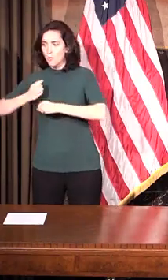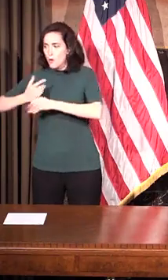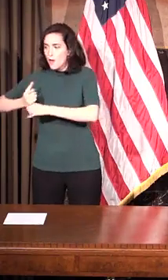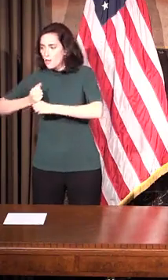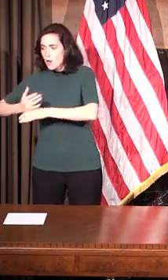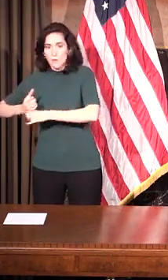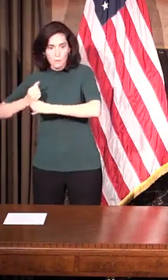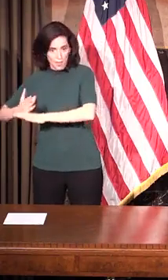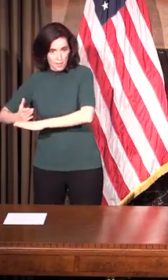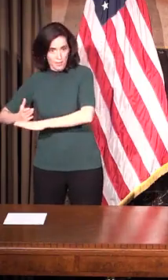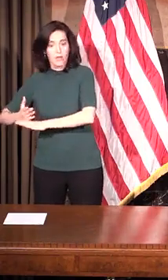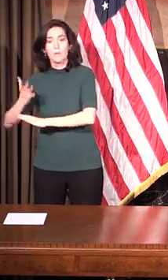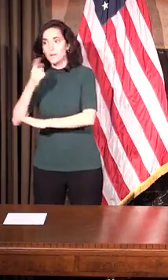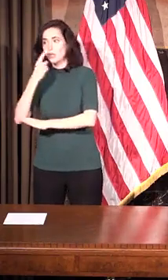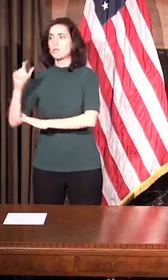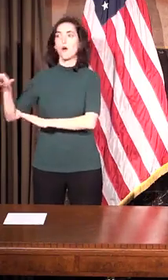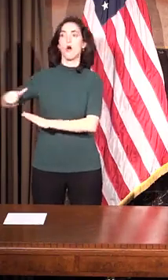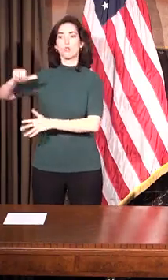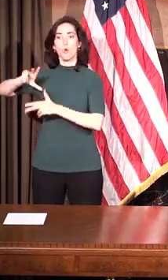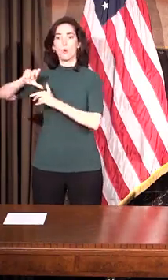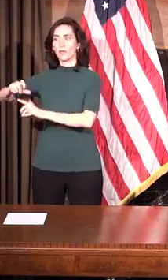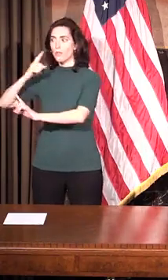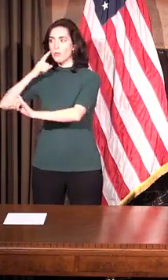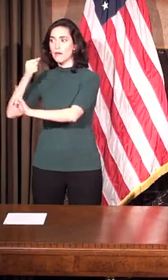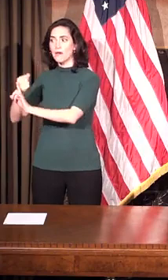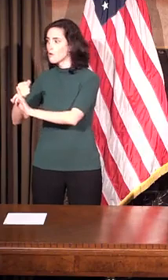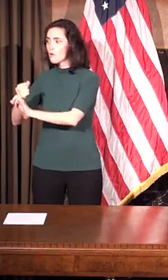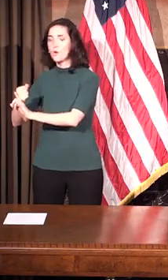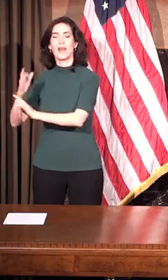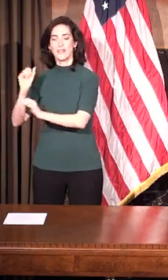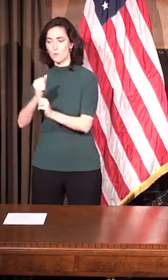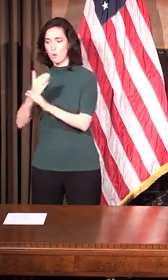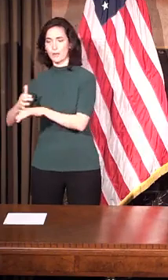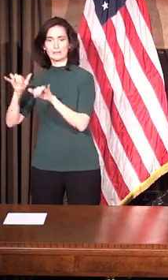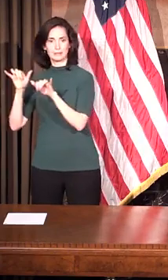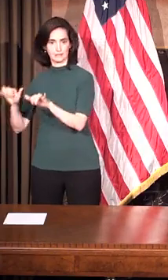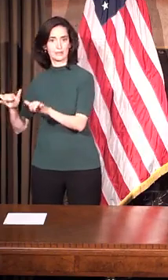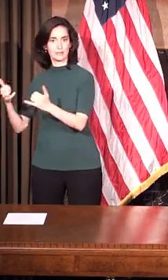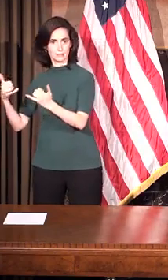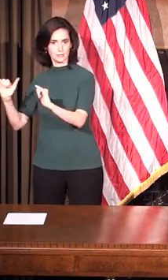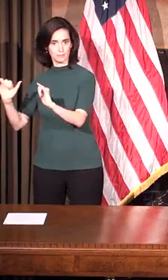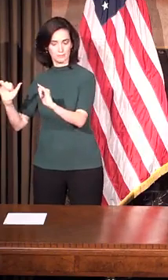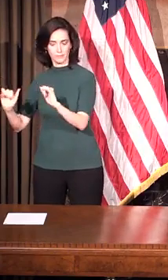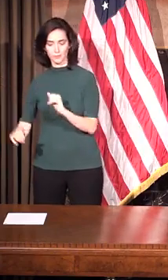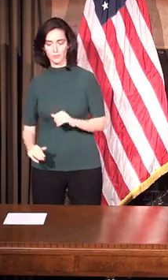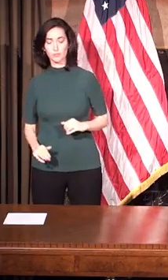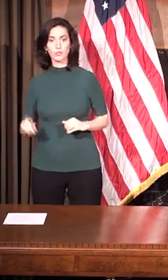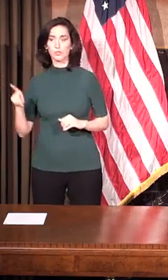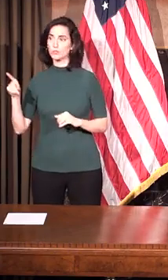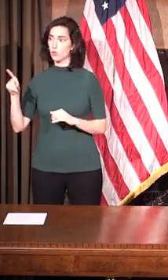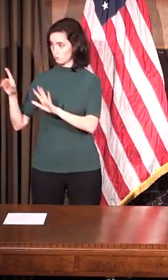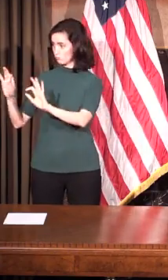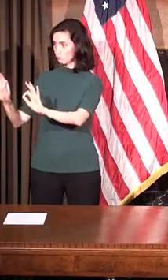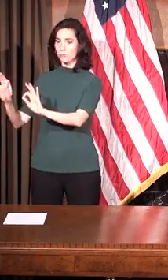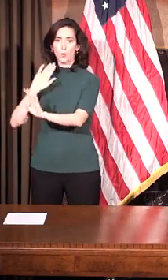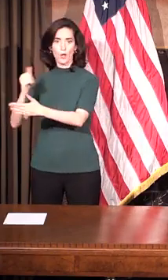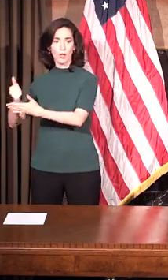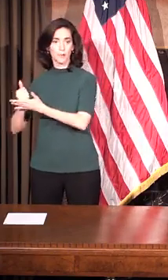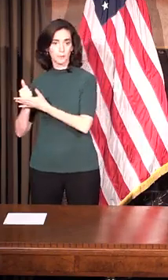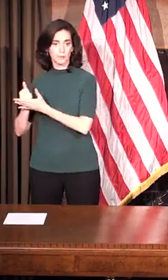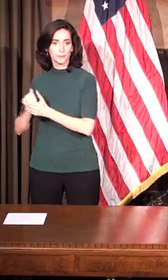in advance of other storms remains in place. And so that should be helpful. We have